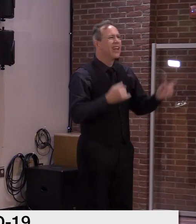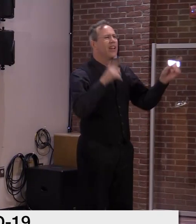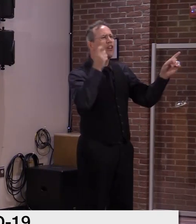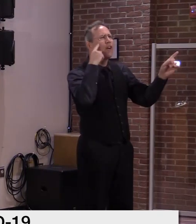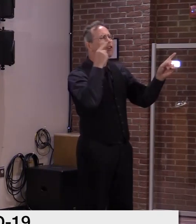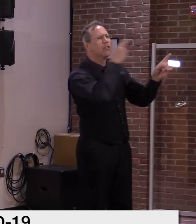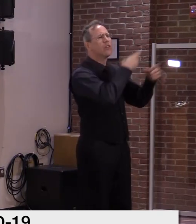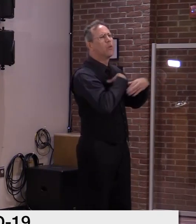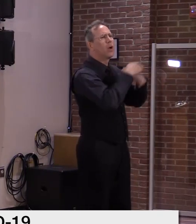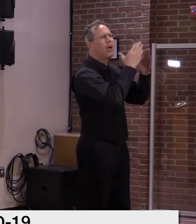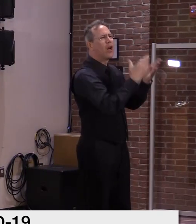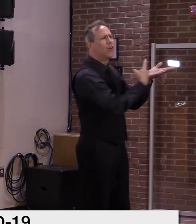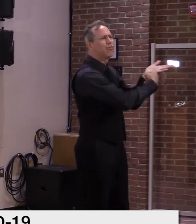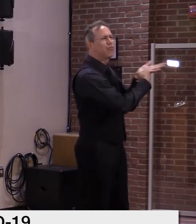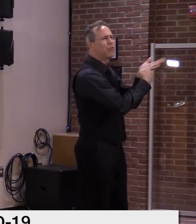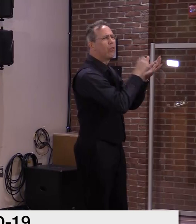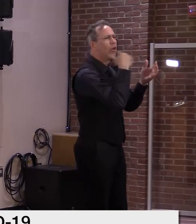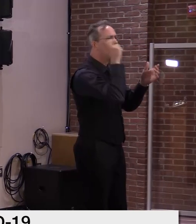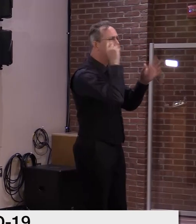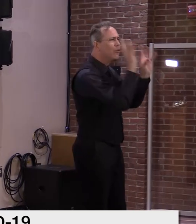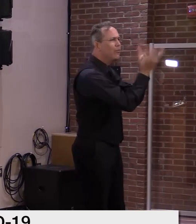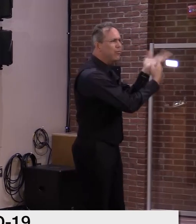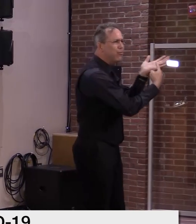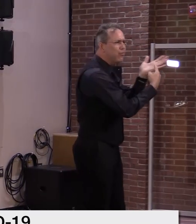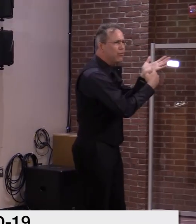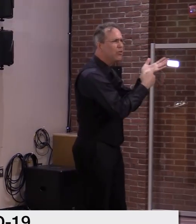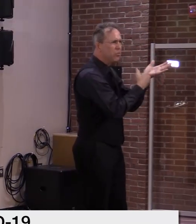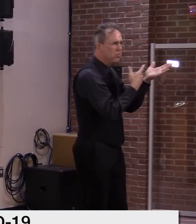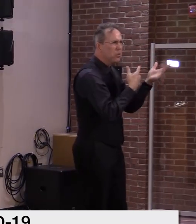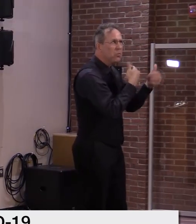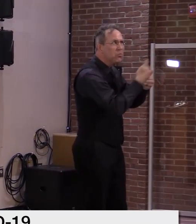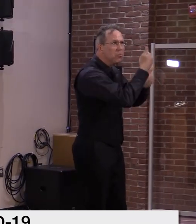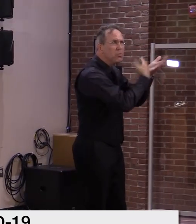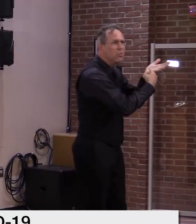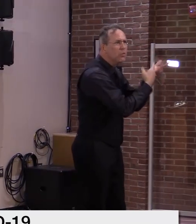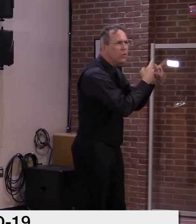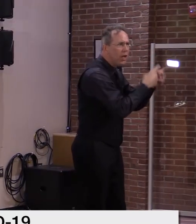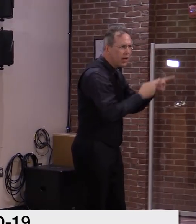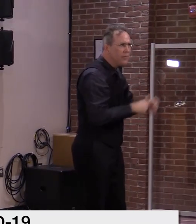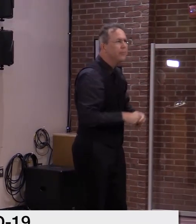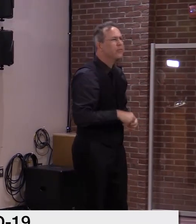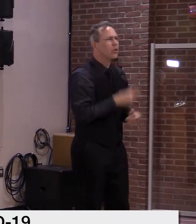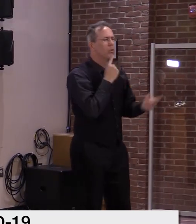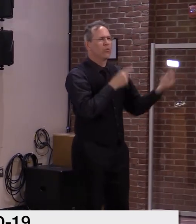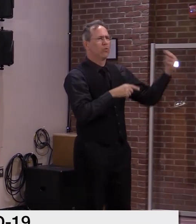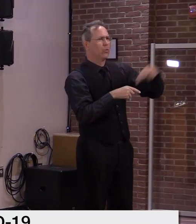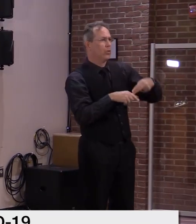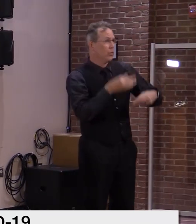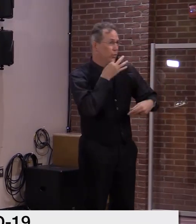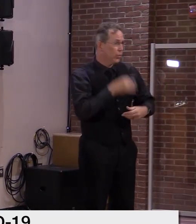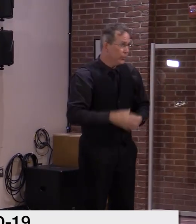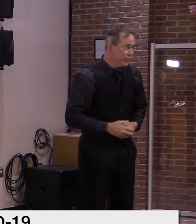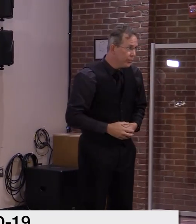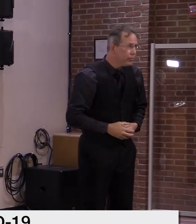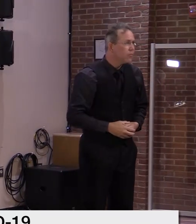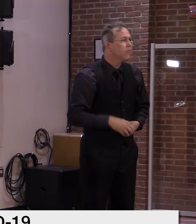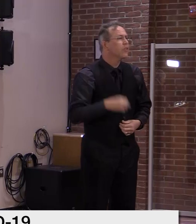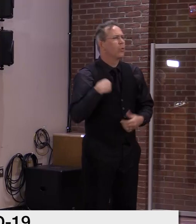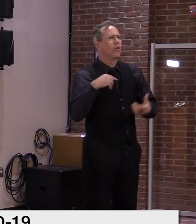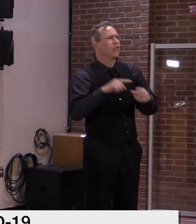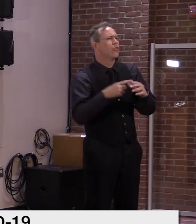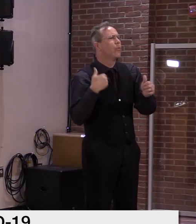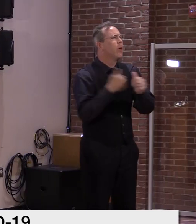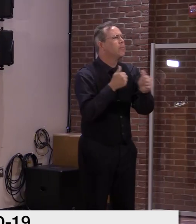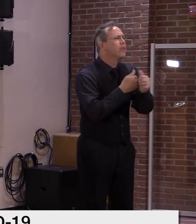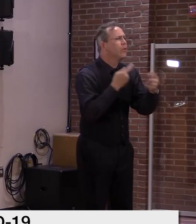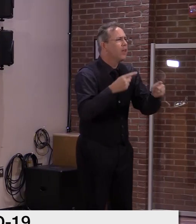fellow governors and White House officials. He'll be joining us shortly. I'll start off today with an update on our progress with